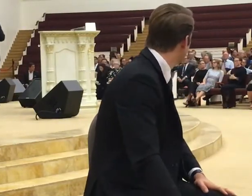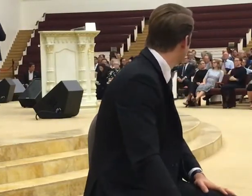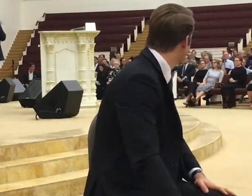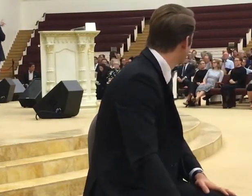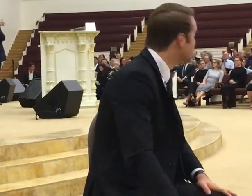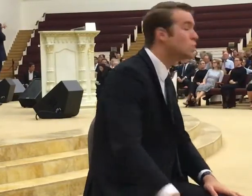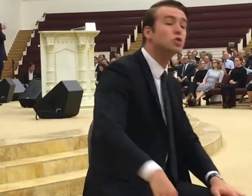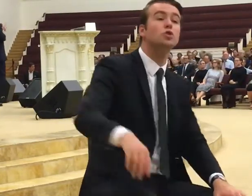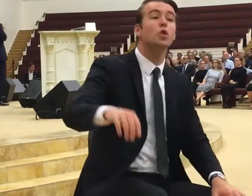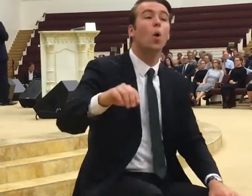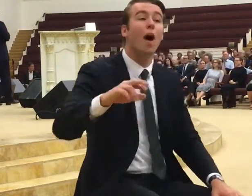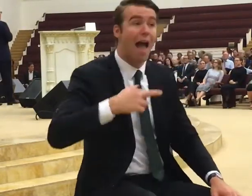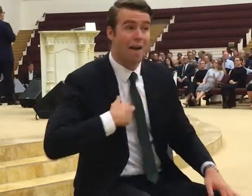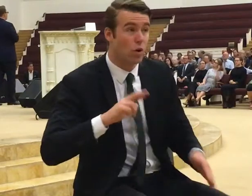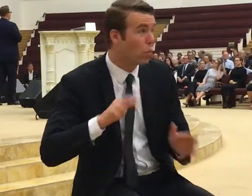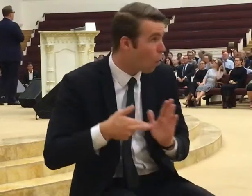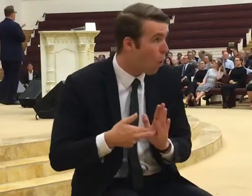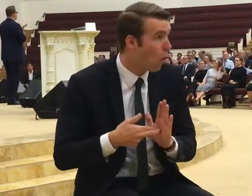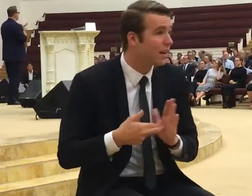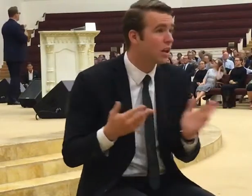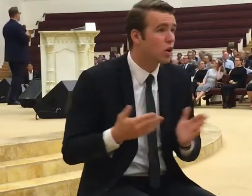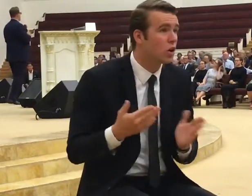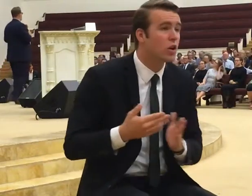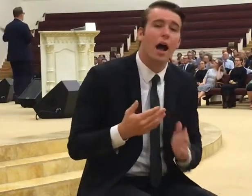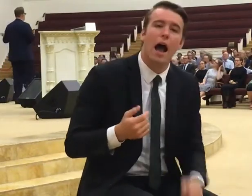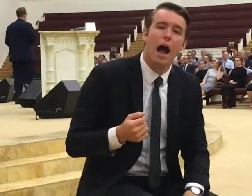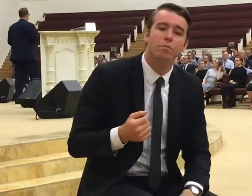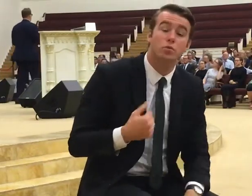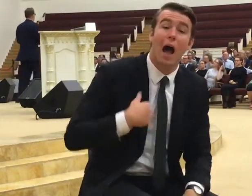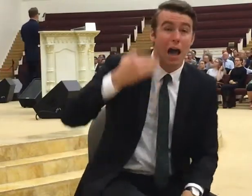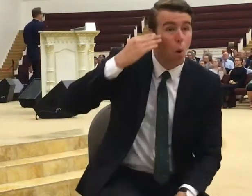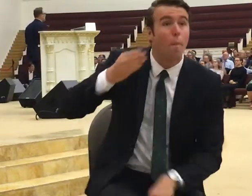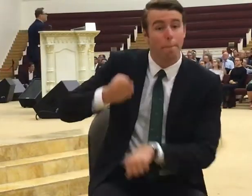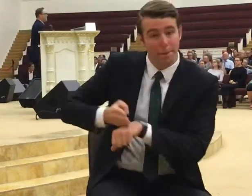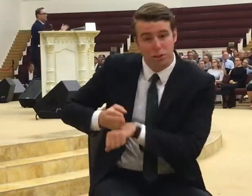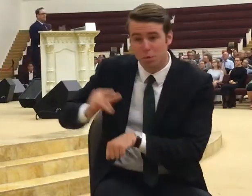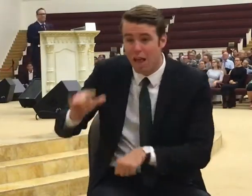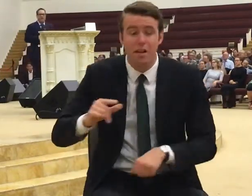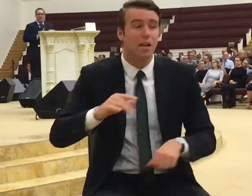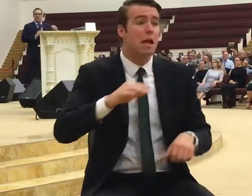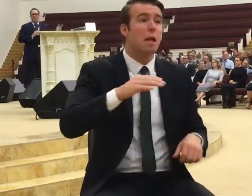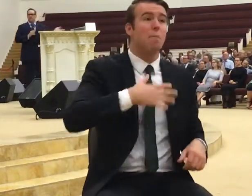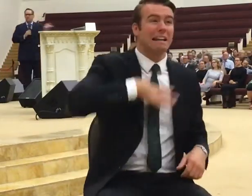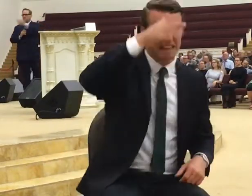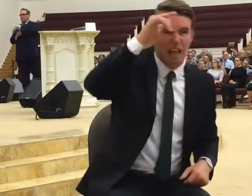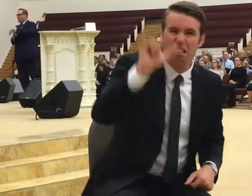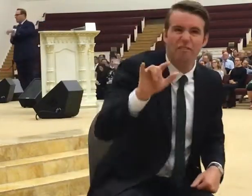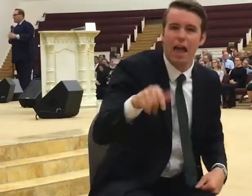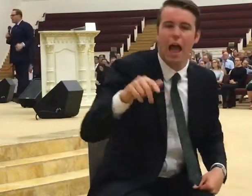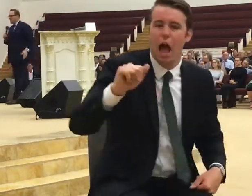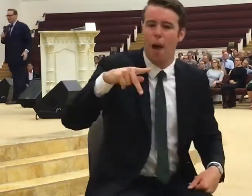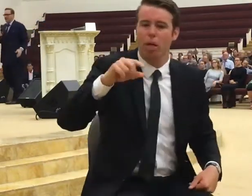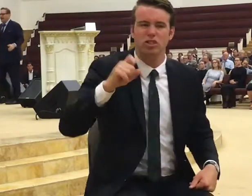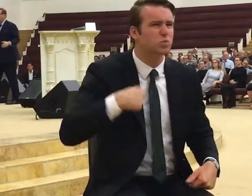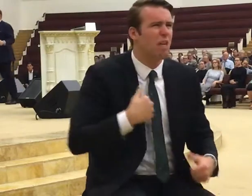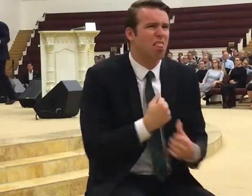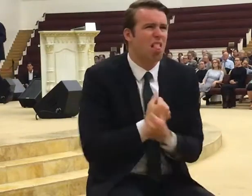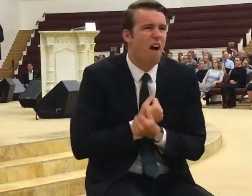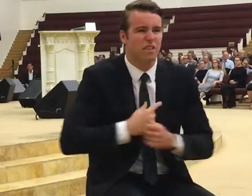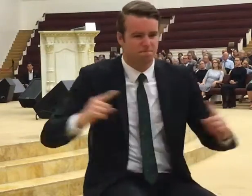And there's a role for apologetics. I love it. I absolutely love it. I know Bishop loves it. My dad loves it. Awesome. I mean, these men, we love that kind of